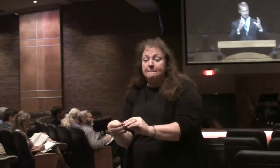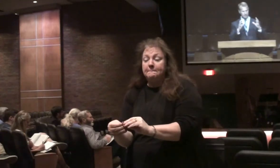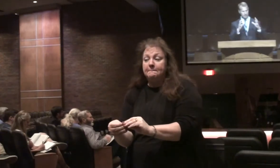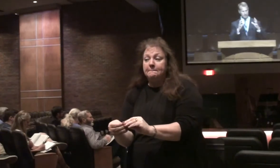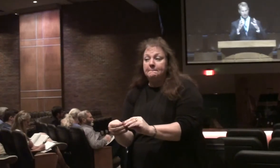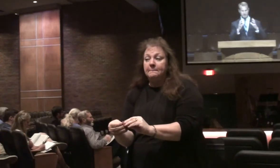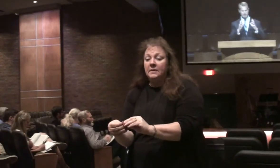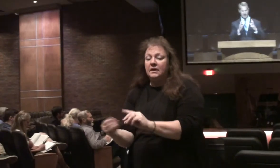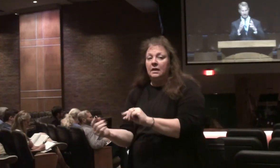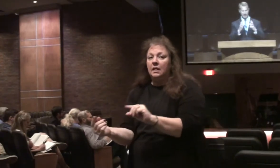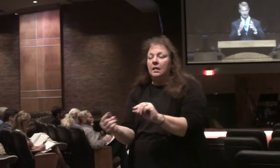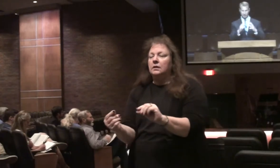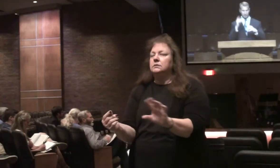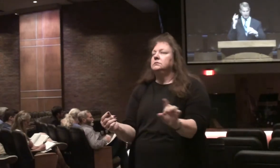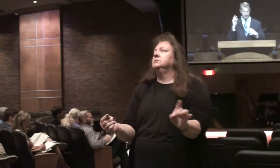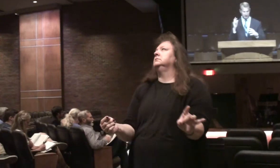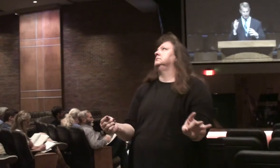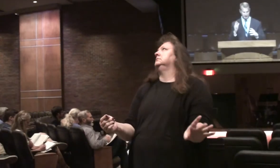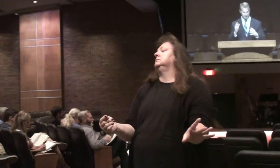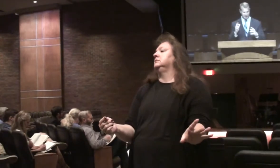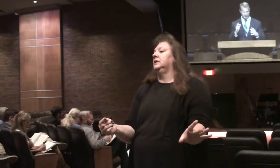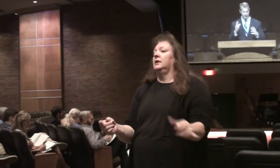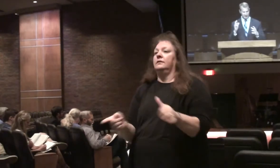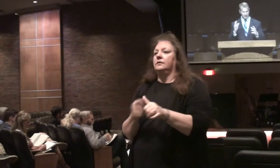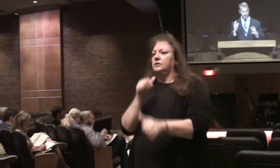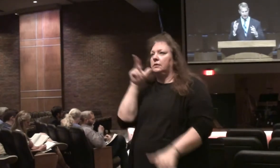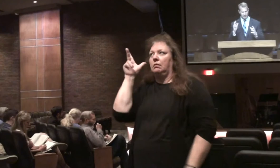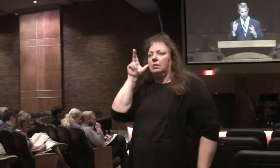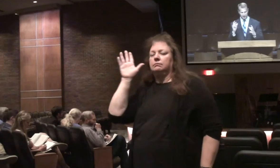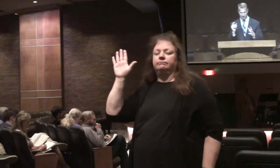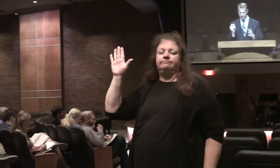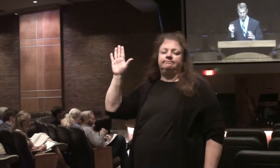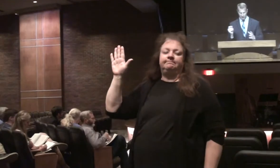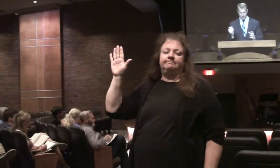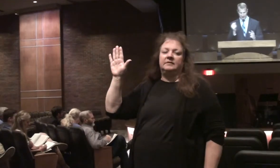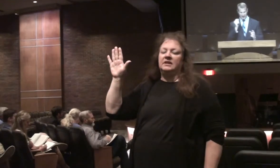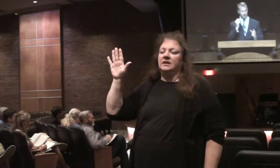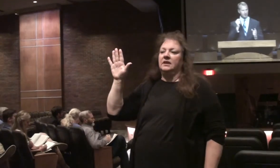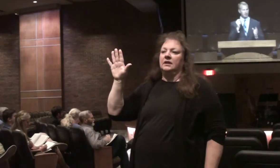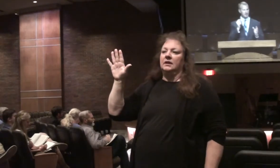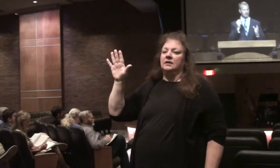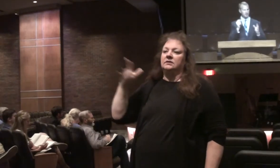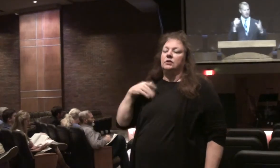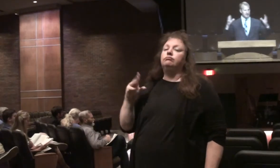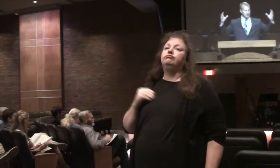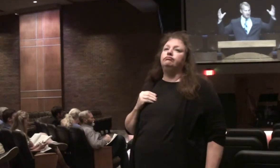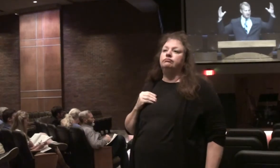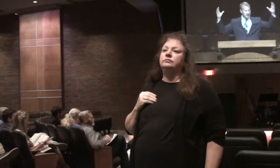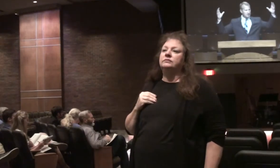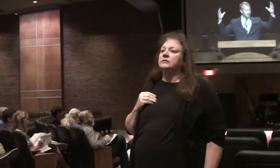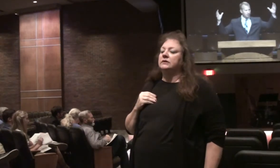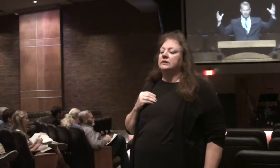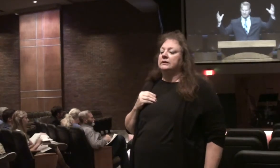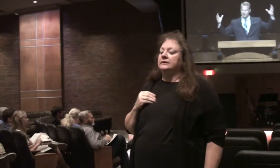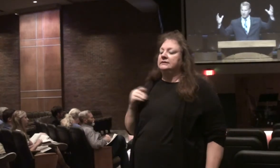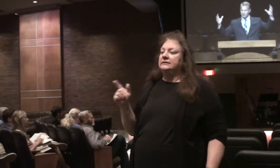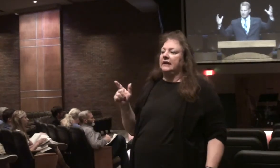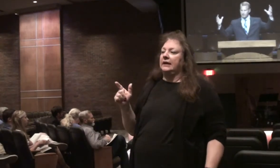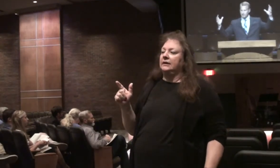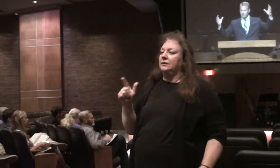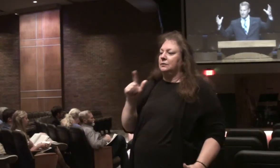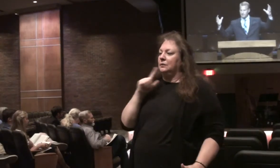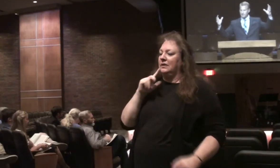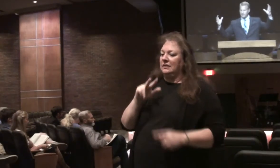know, don't just take gossip. Don't listen to it in the first place. If you hear something about a believer, don't just take it with a grain of salt. Take it with a giant boulder of